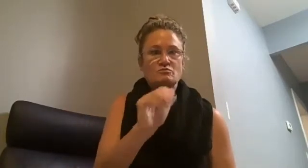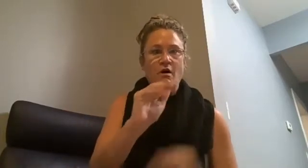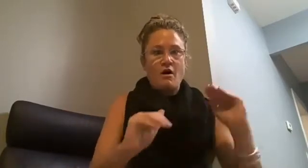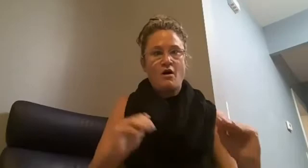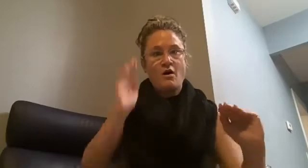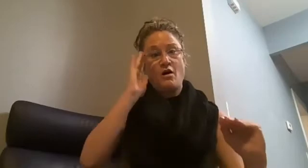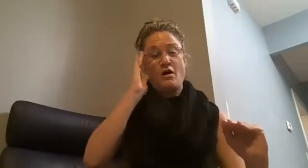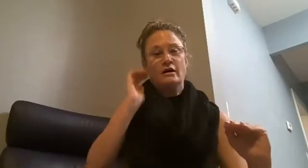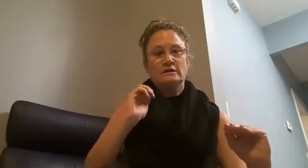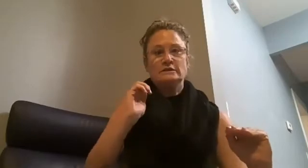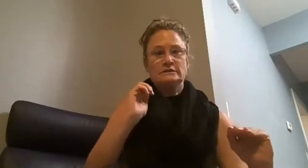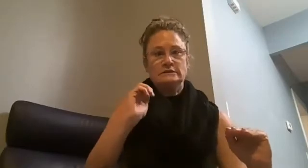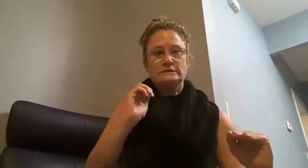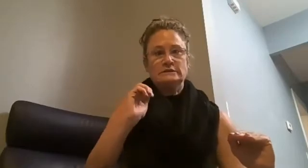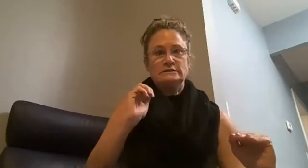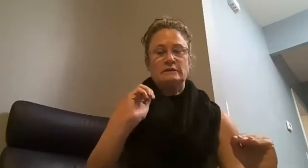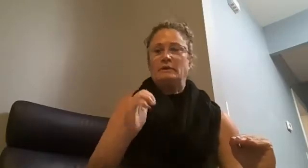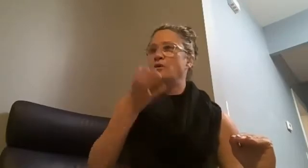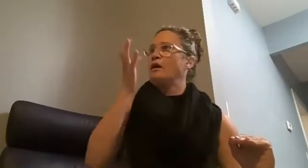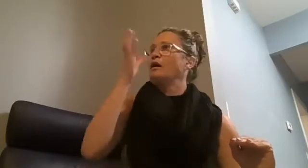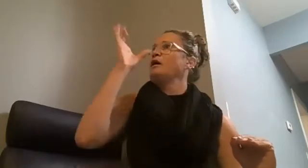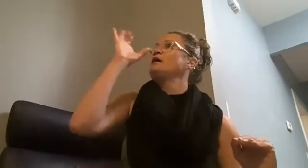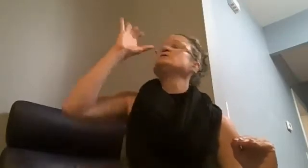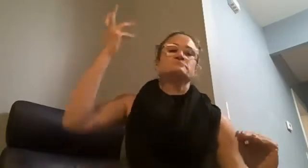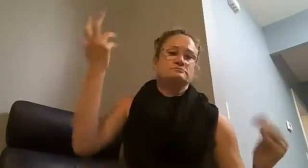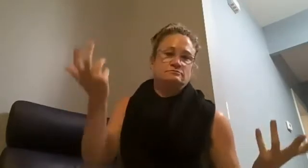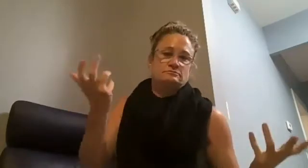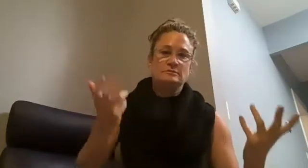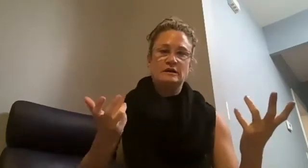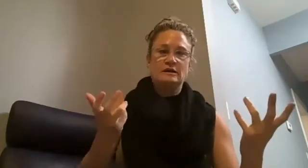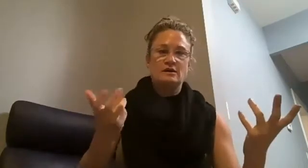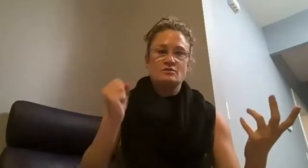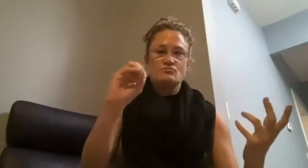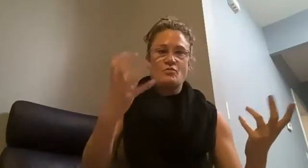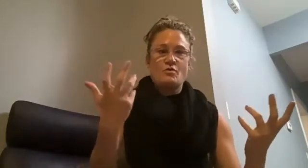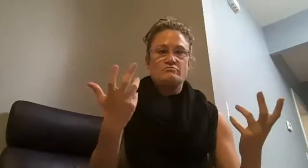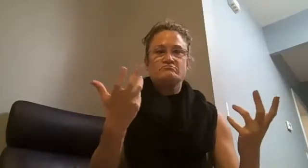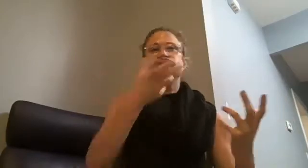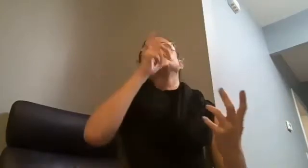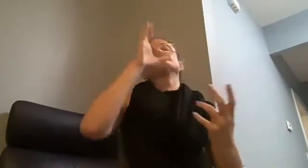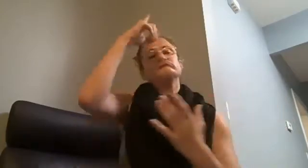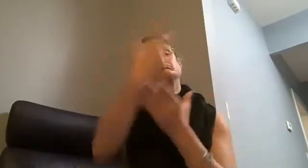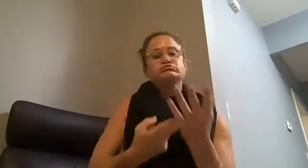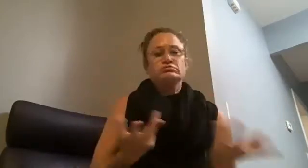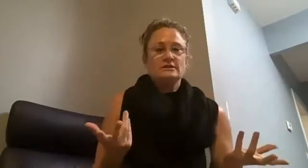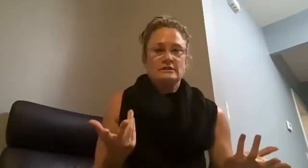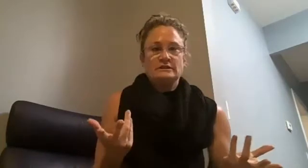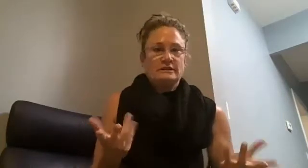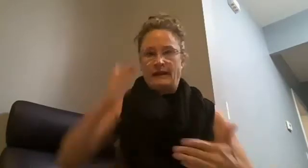for me to drink beyond what my weight limit allowed for. And so I was a blackout drinker from the beginning and was a blackout drinker from the very end.